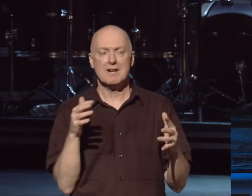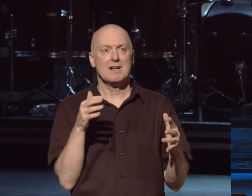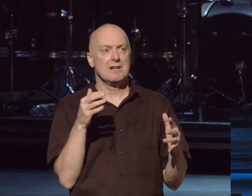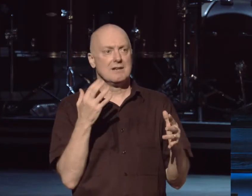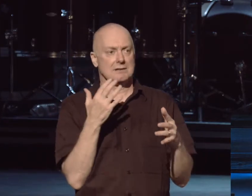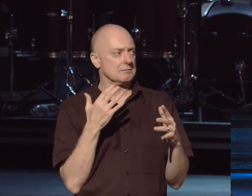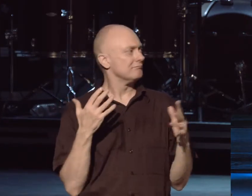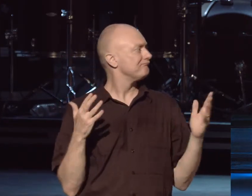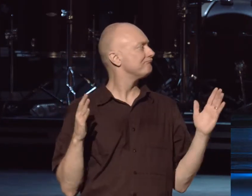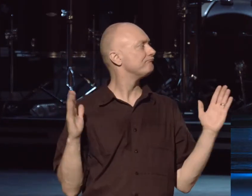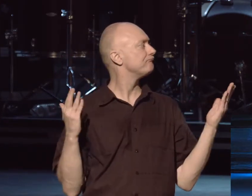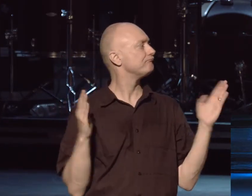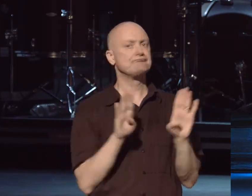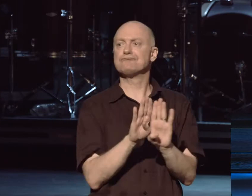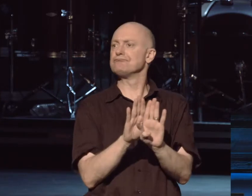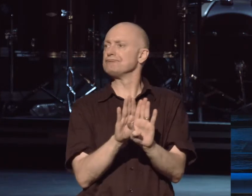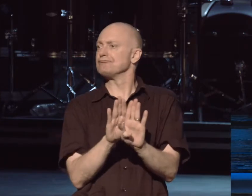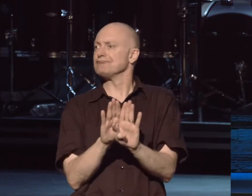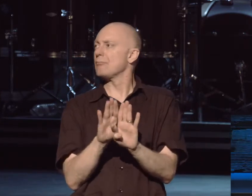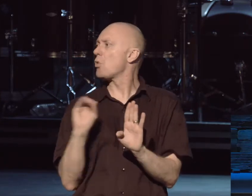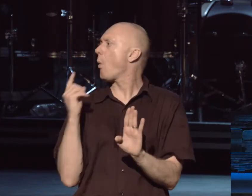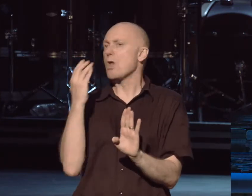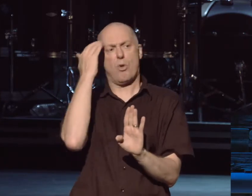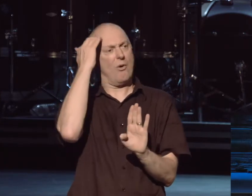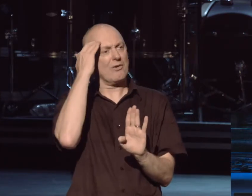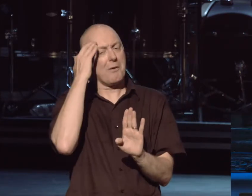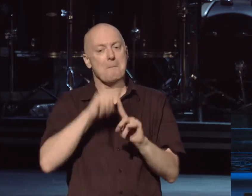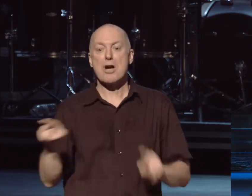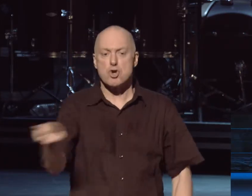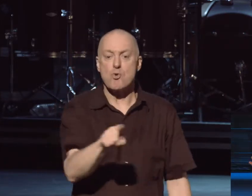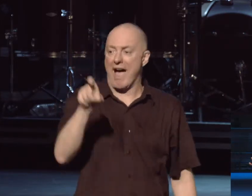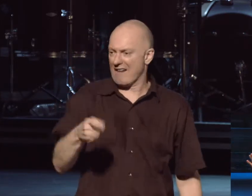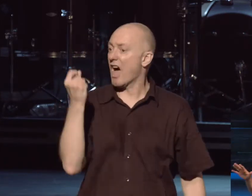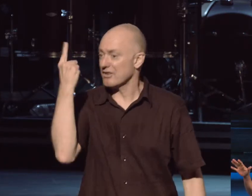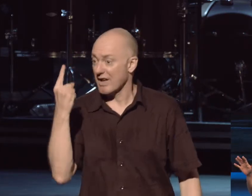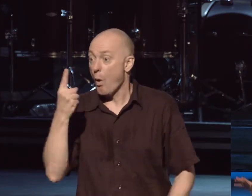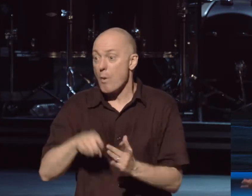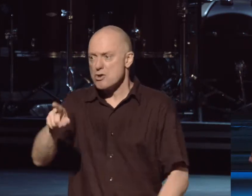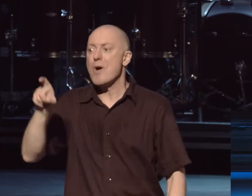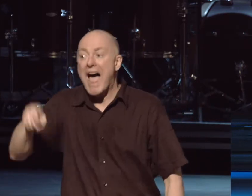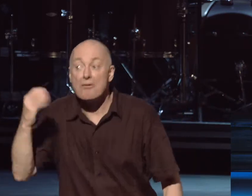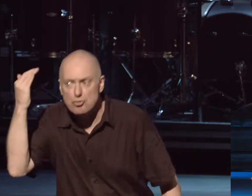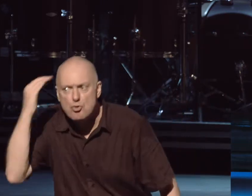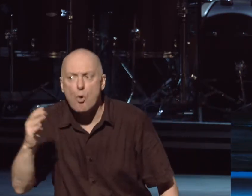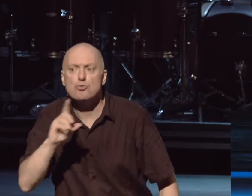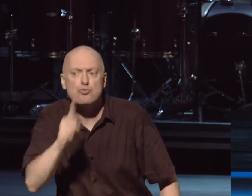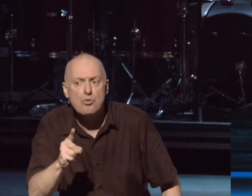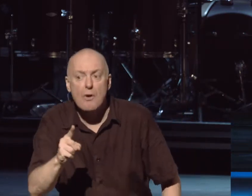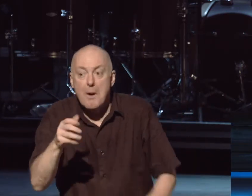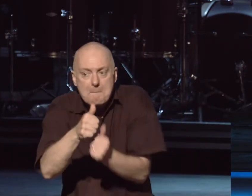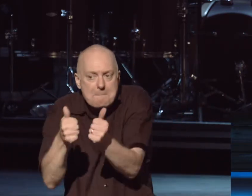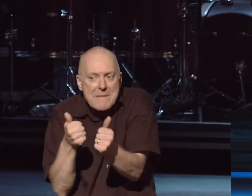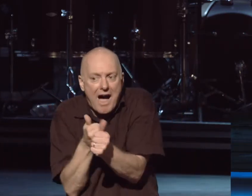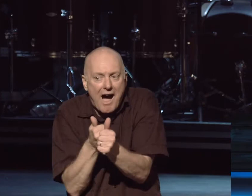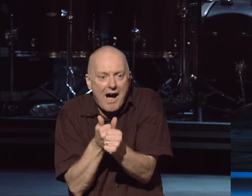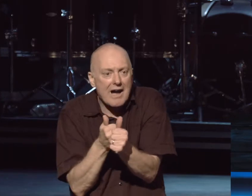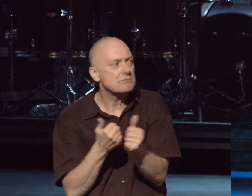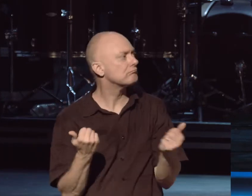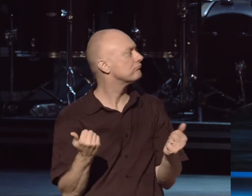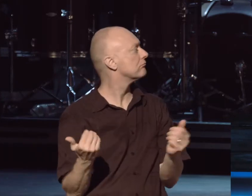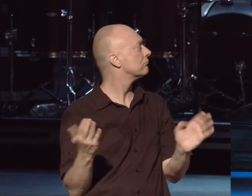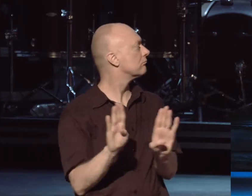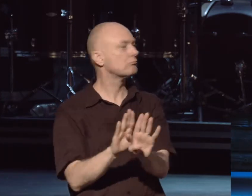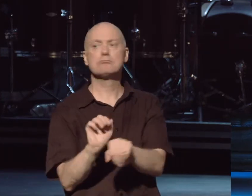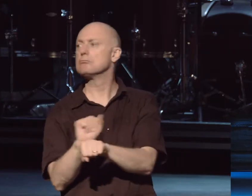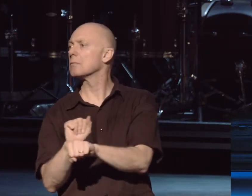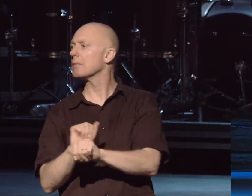rooms, we are doing things again no one knows. What you have to understand, what you have to know, what is true, behind those locked doors and in that dark room, the